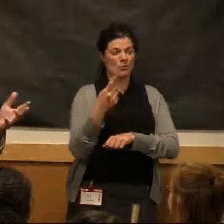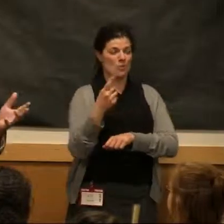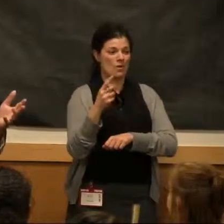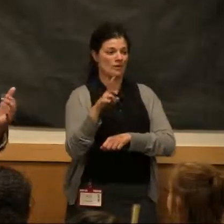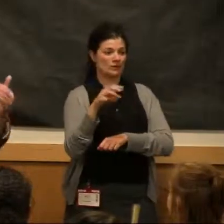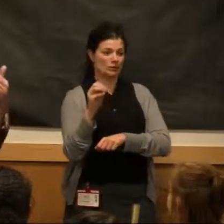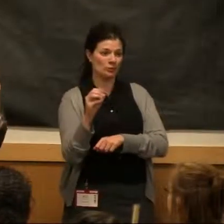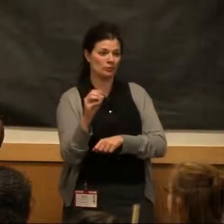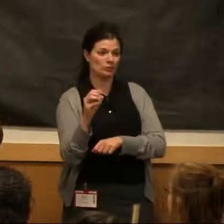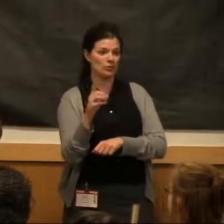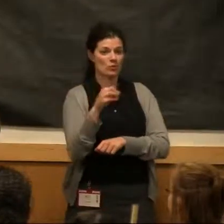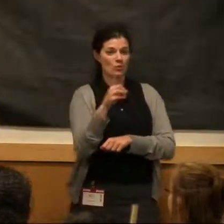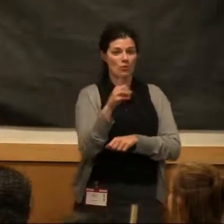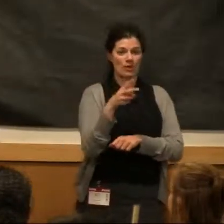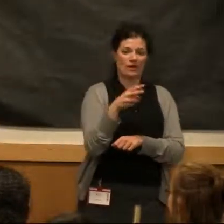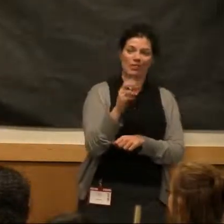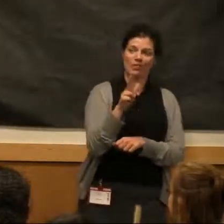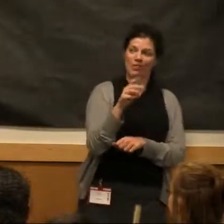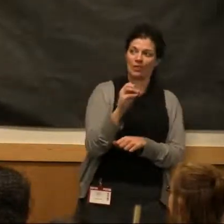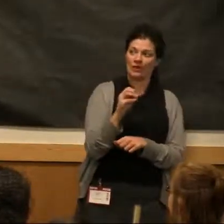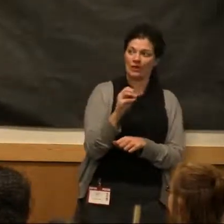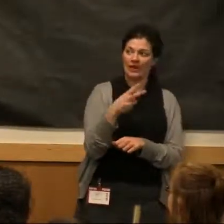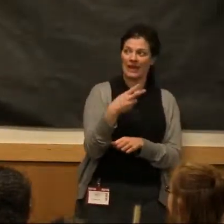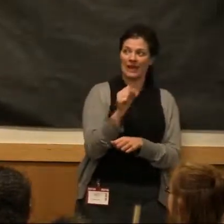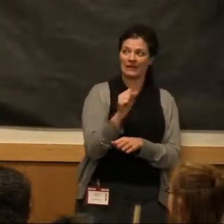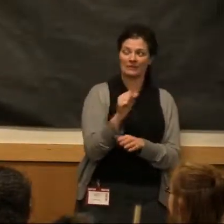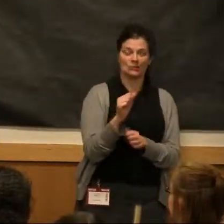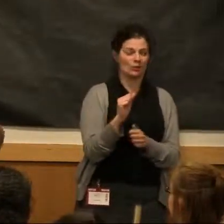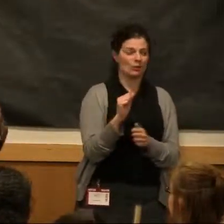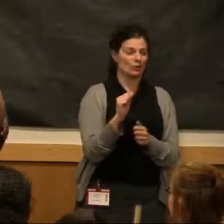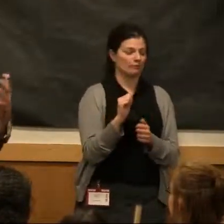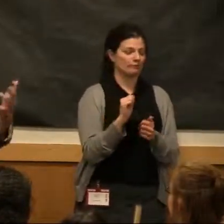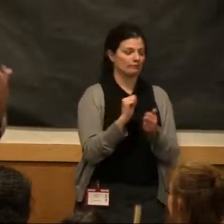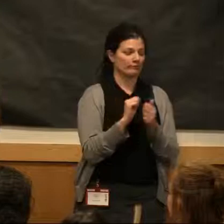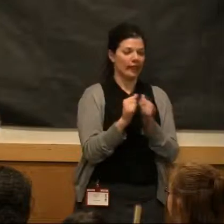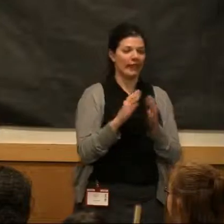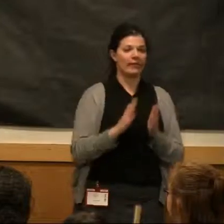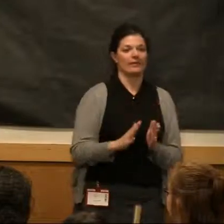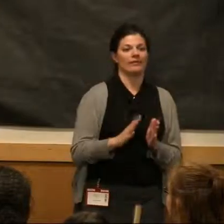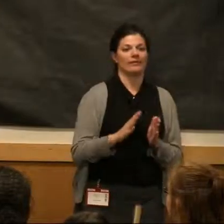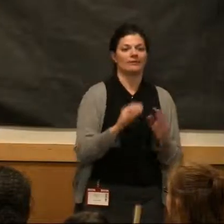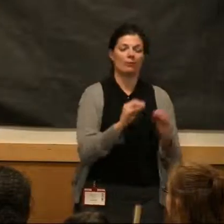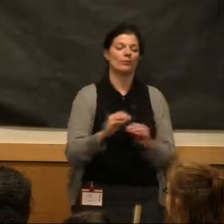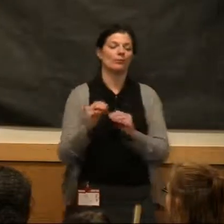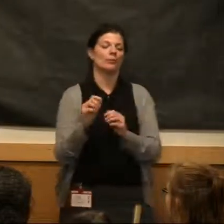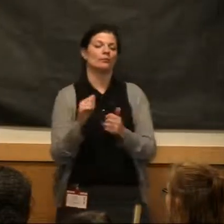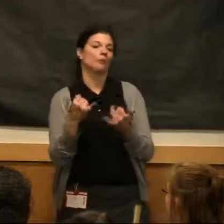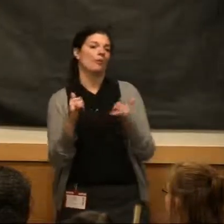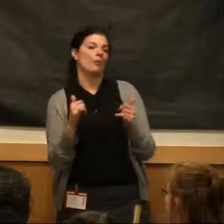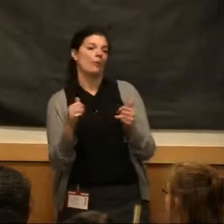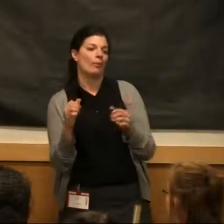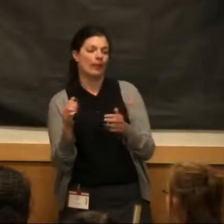high school athletes end up going on and playing in college. And so that's why we offer other levels of